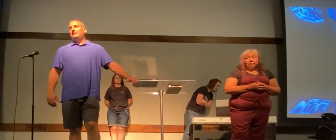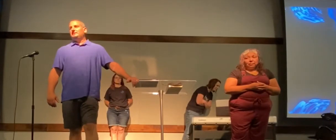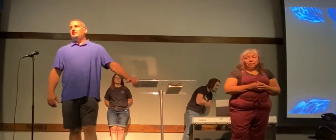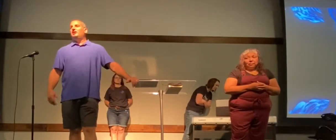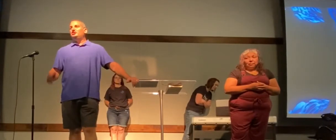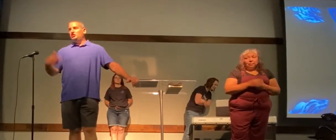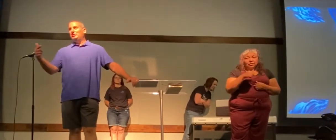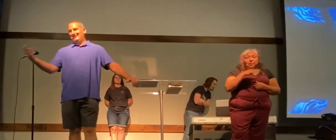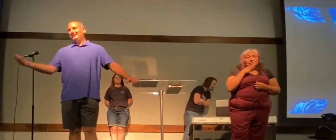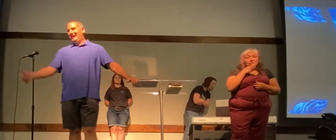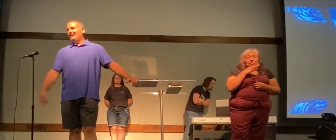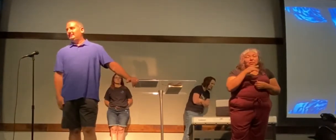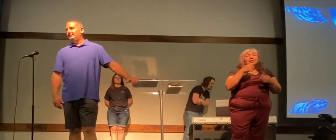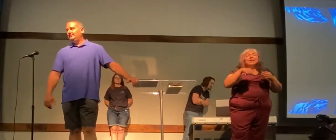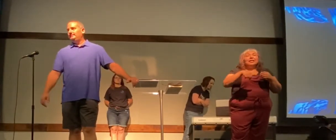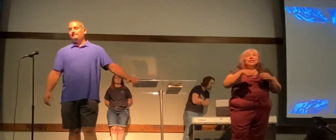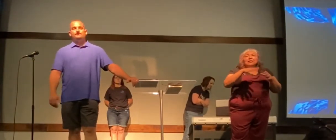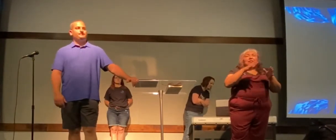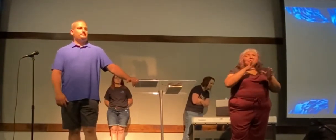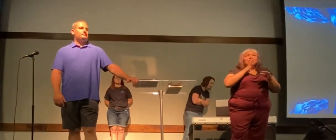It's time to start doing a lot.